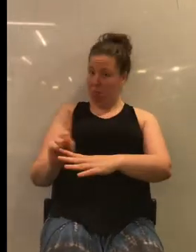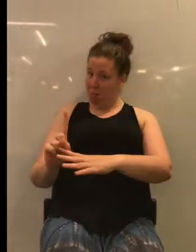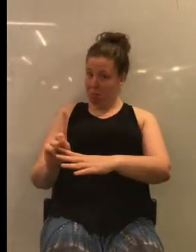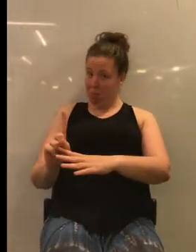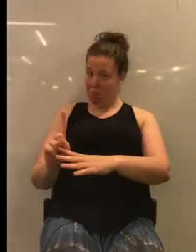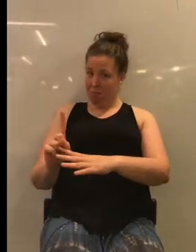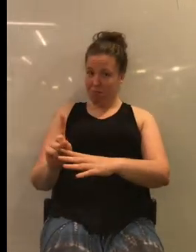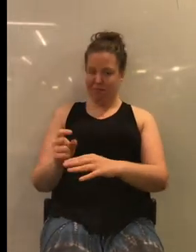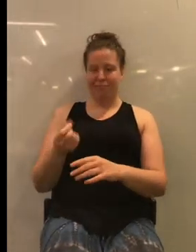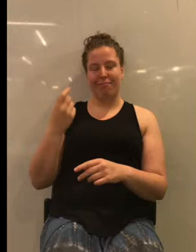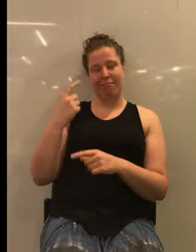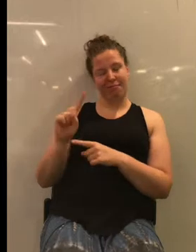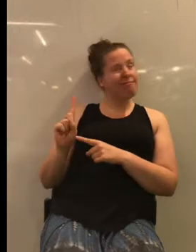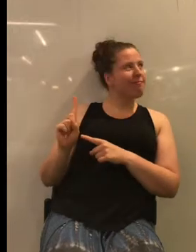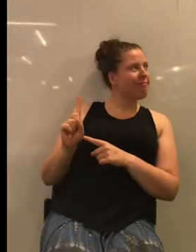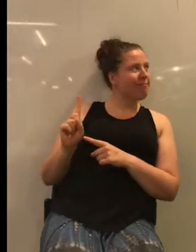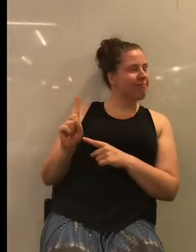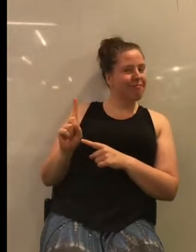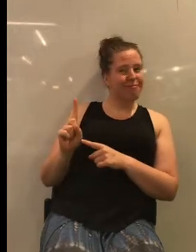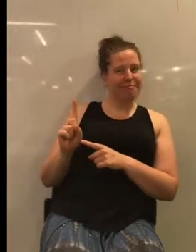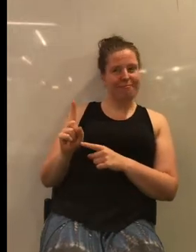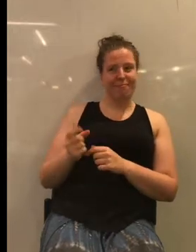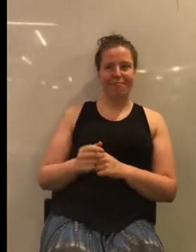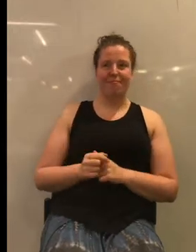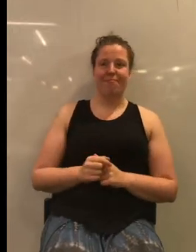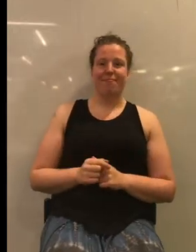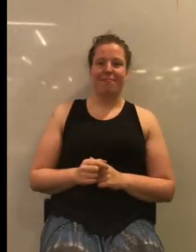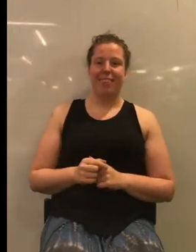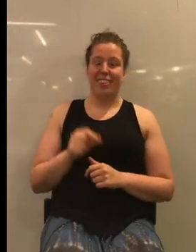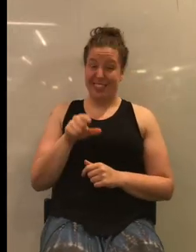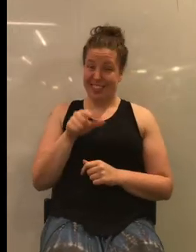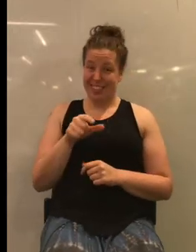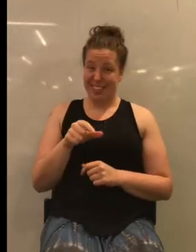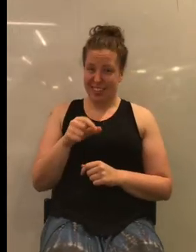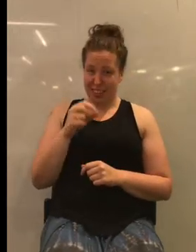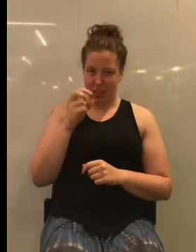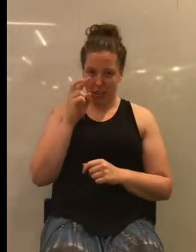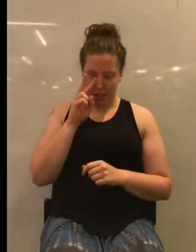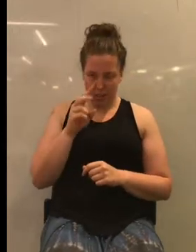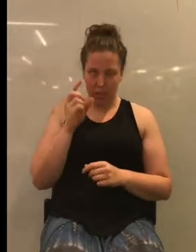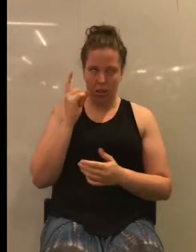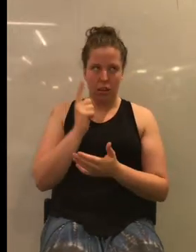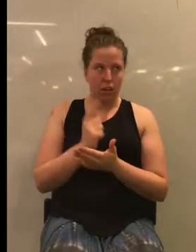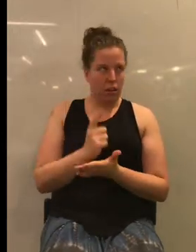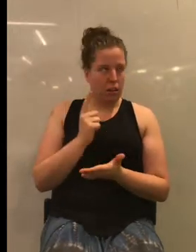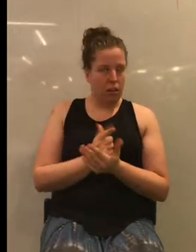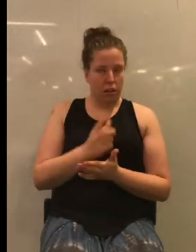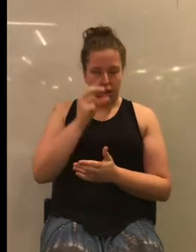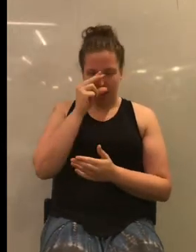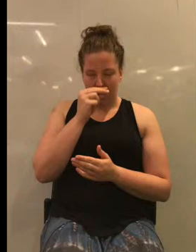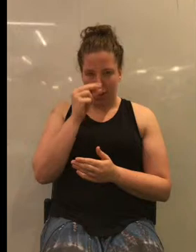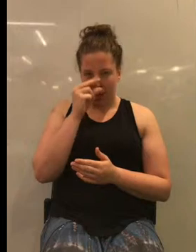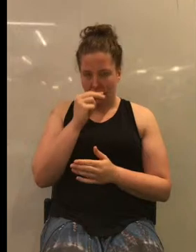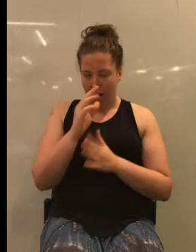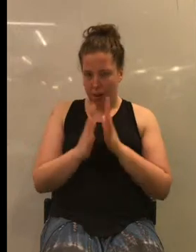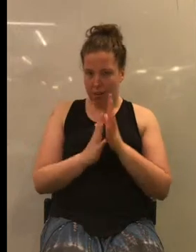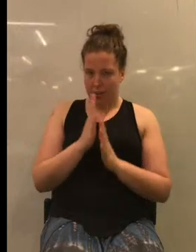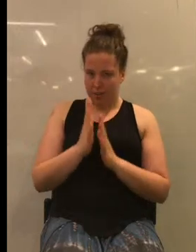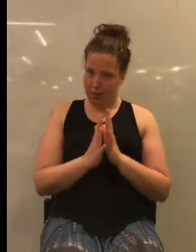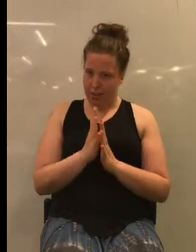week as last week. This is seen a lot in the younger population of